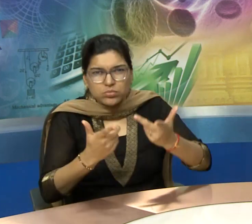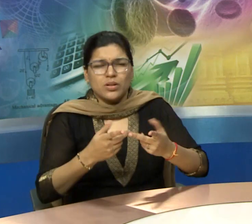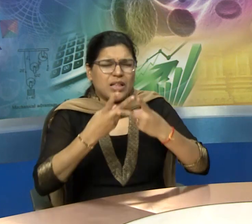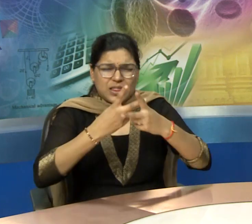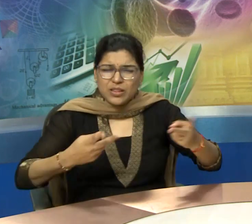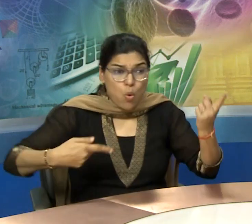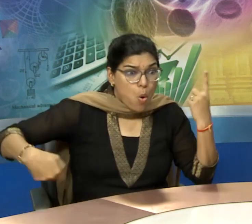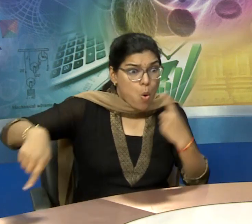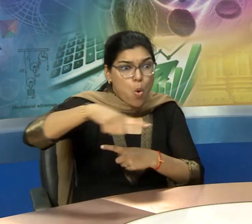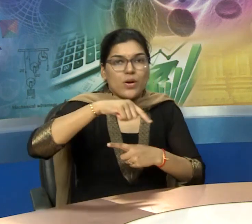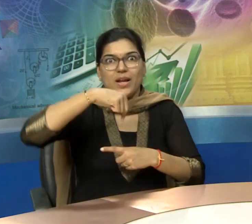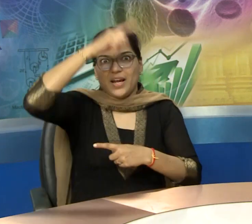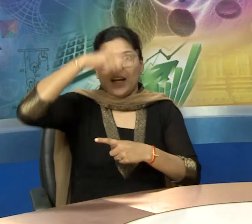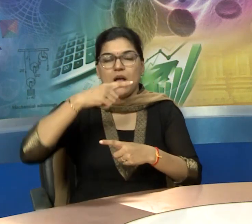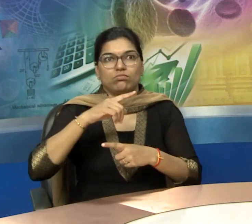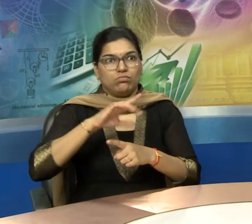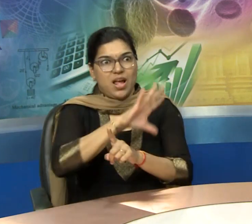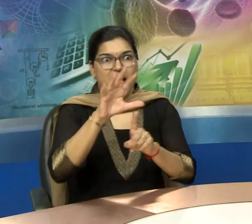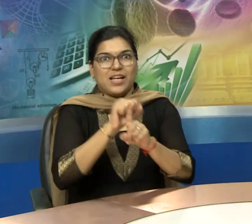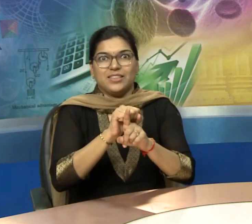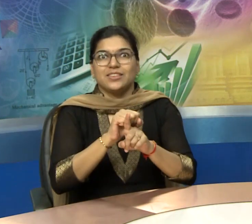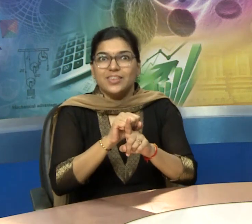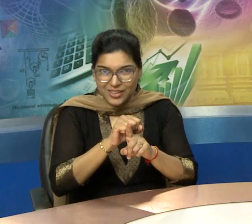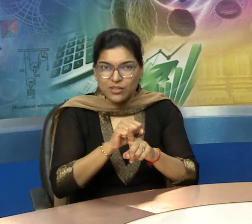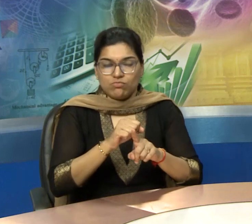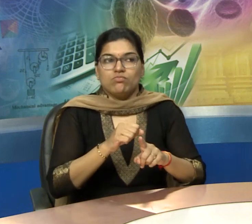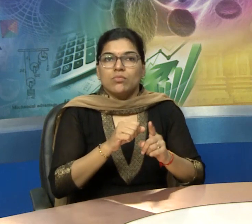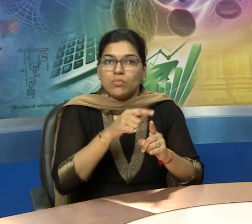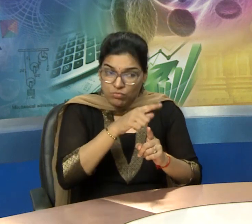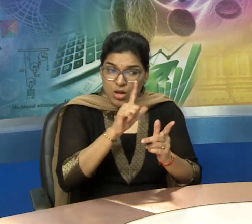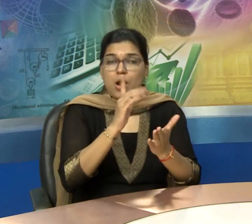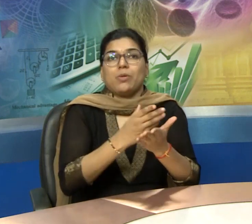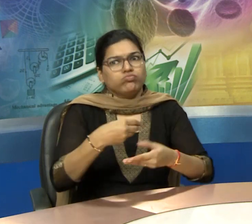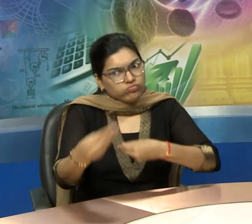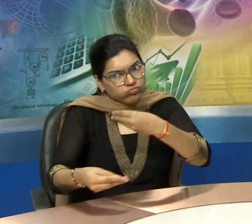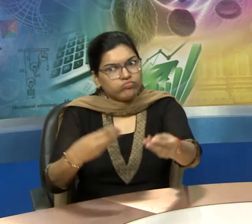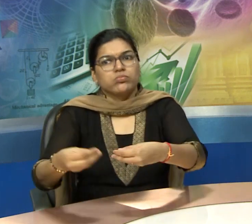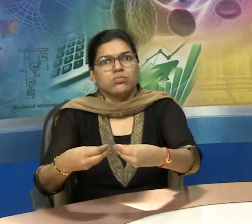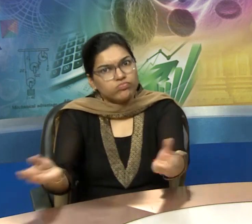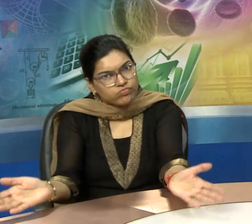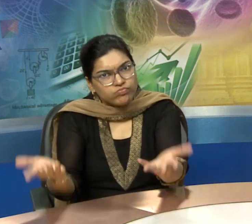There are various kinds of arts and cultural activities in our